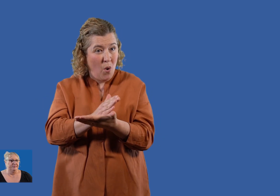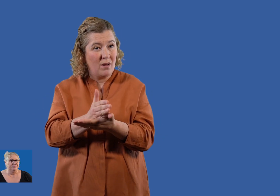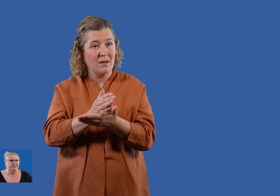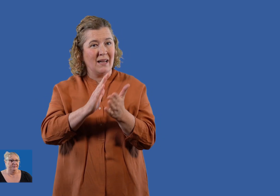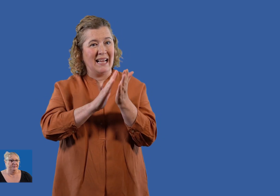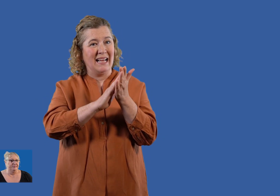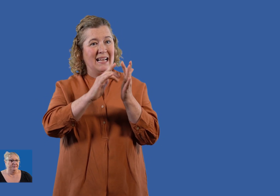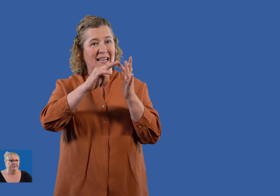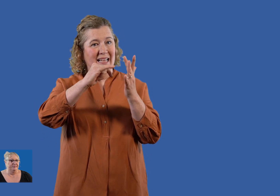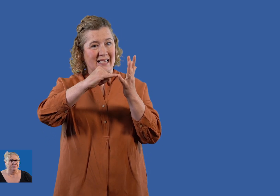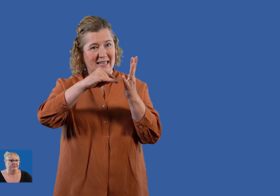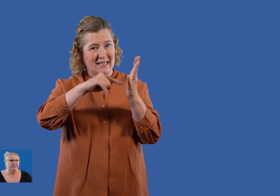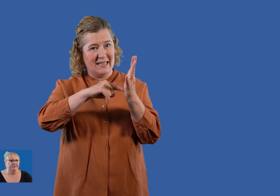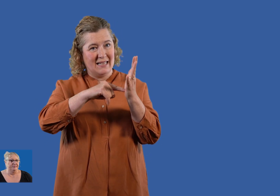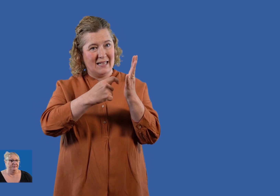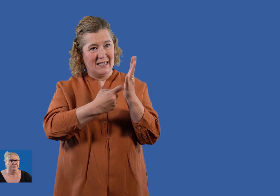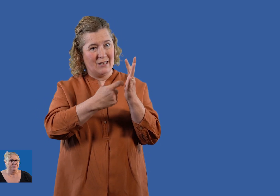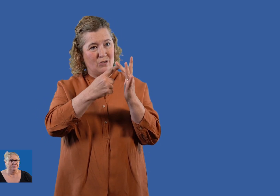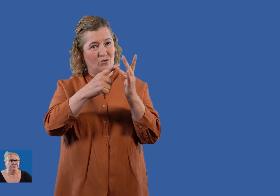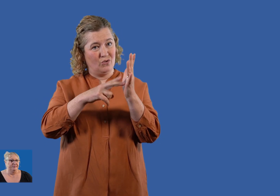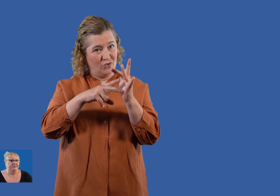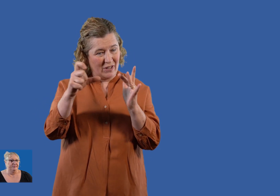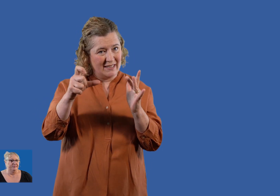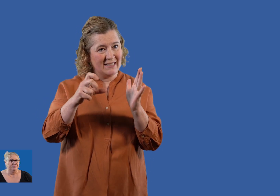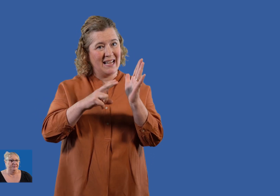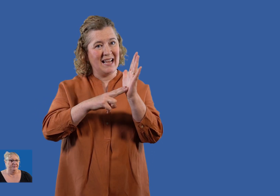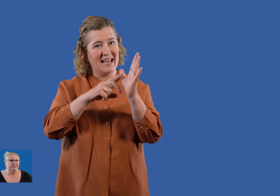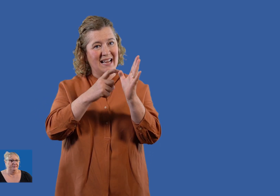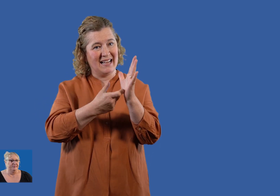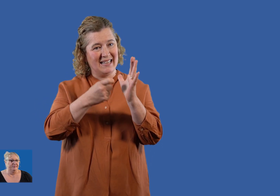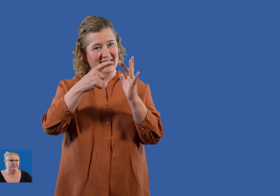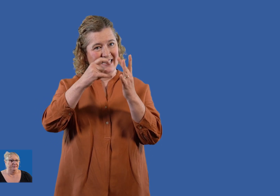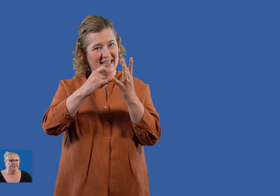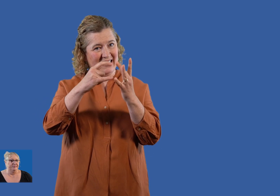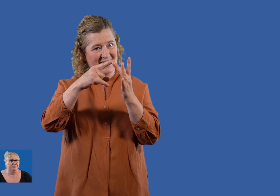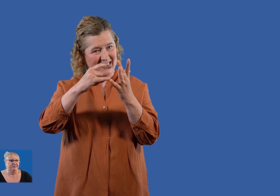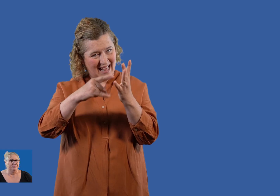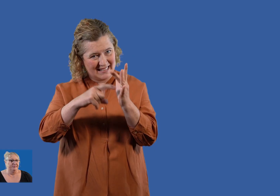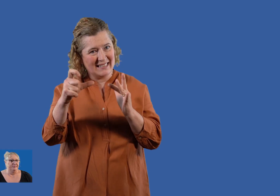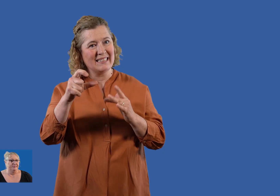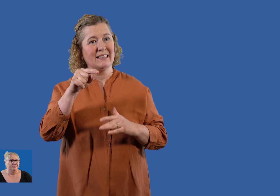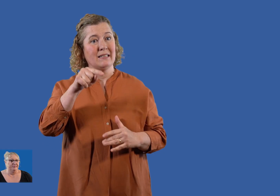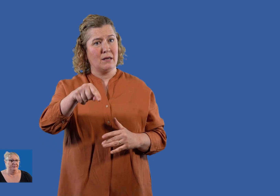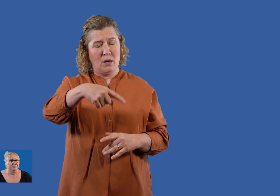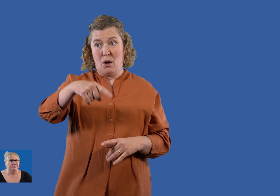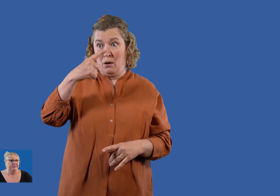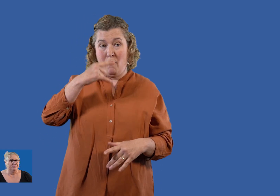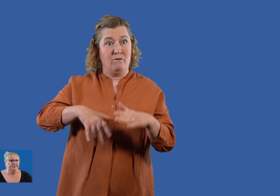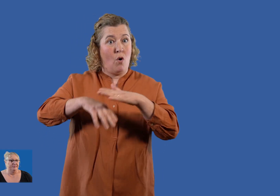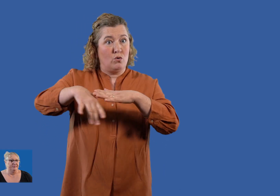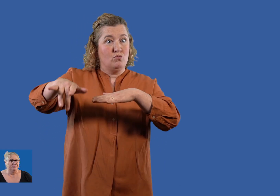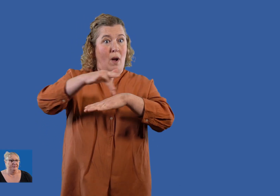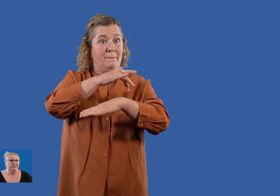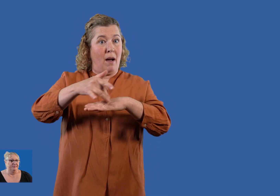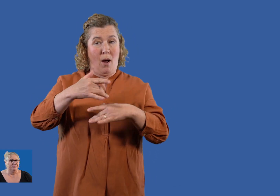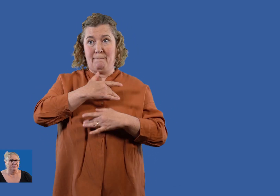histrionic, and narcissistic. And they often appear dramatic, emotional,